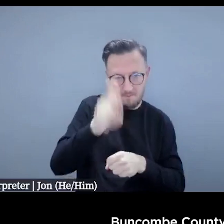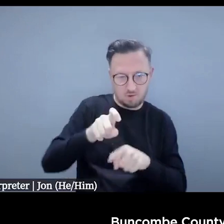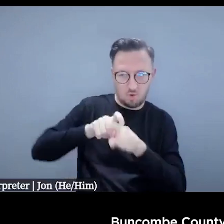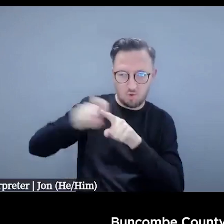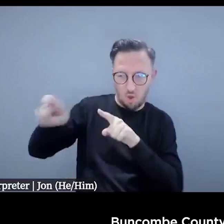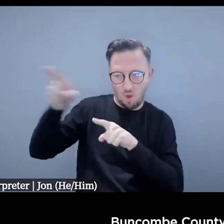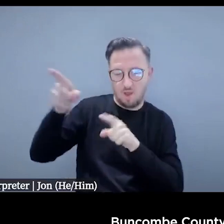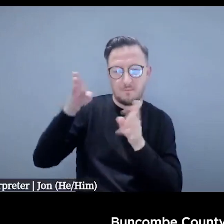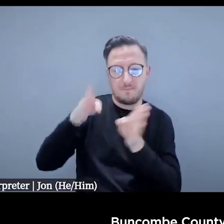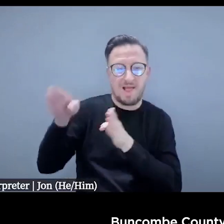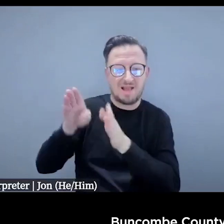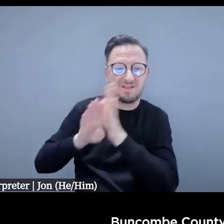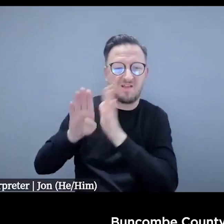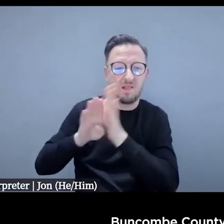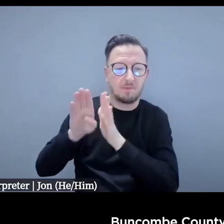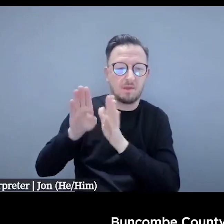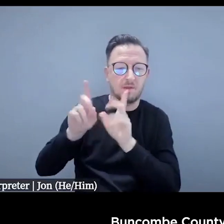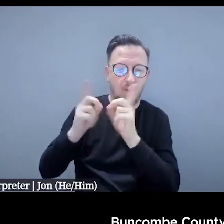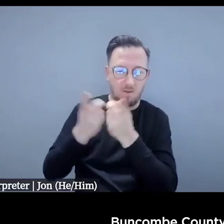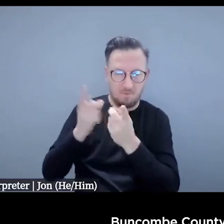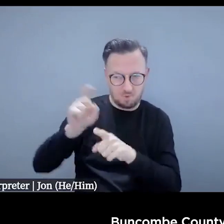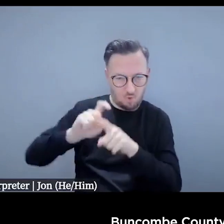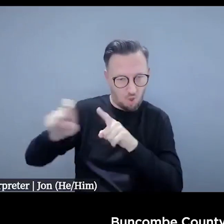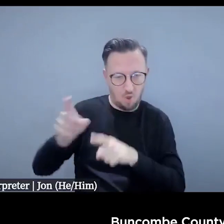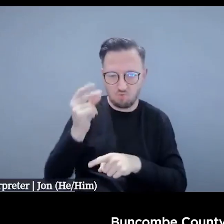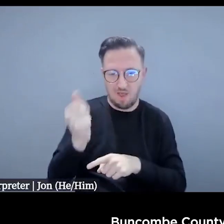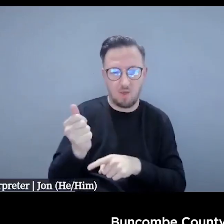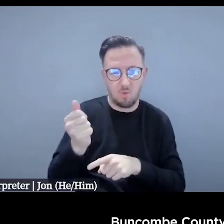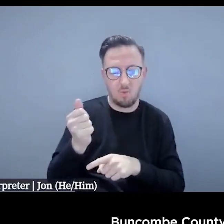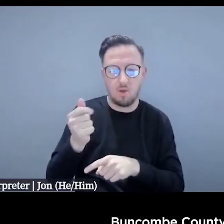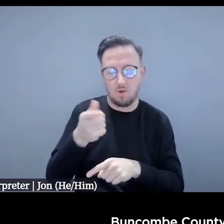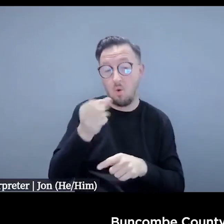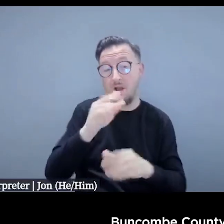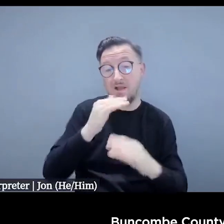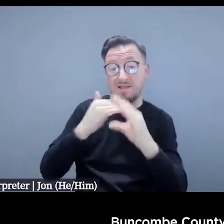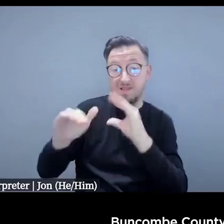as possible to complete the permit. You can email Helene